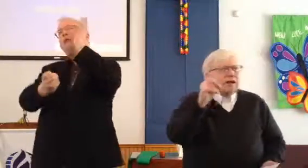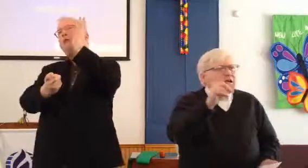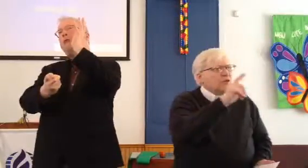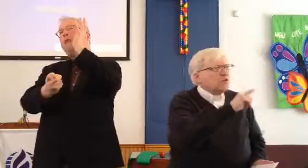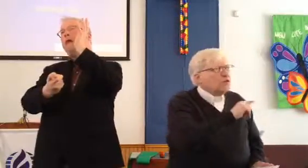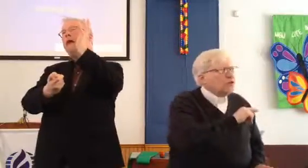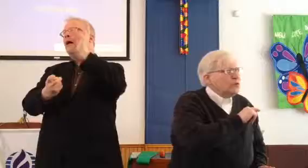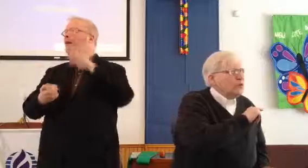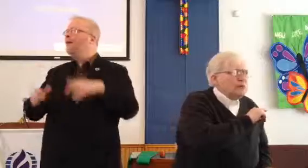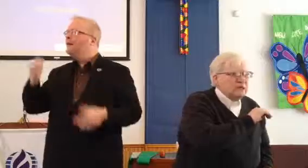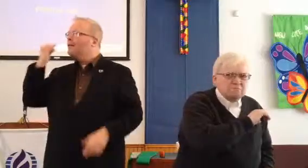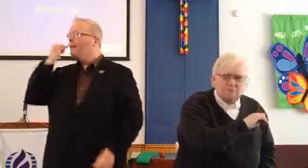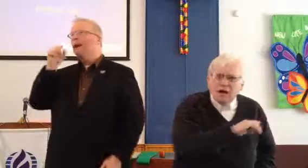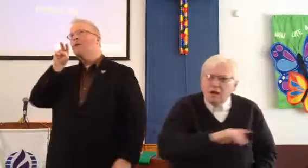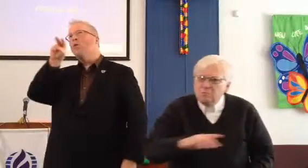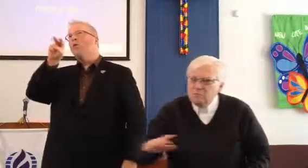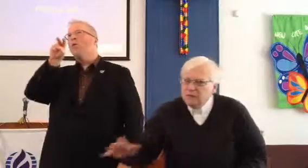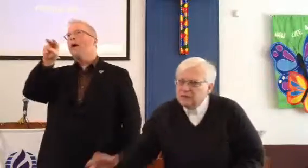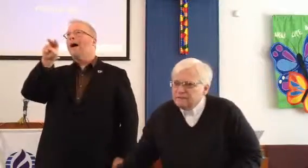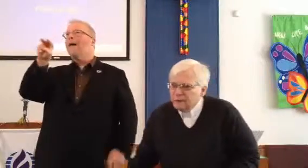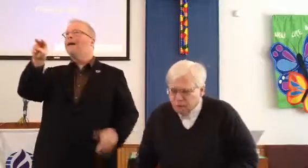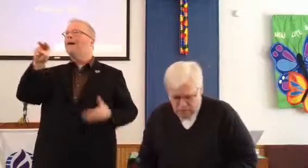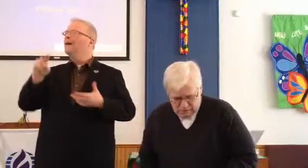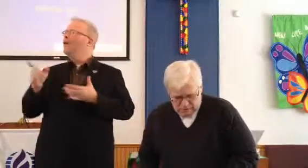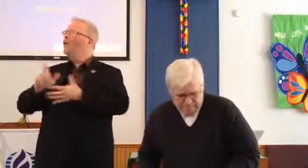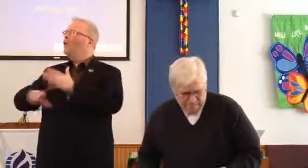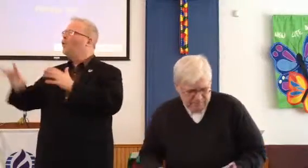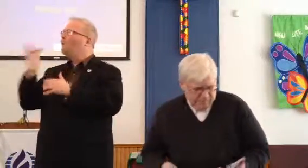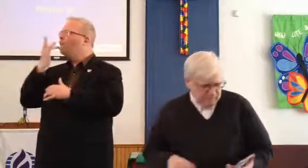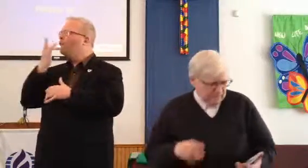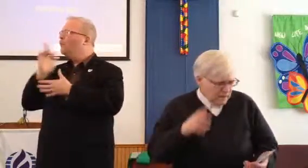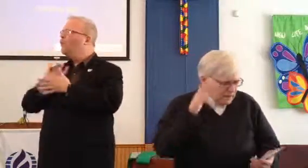Neo on that other world would be unbelievable.